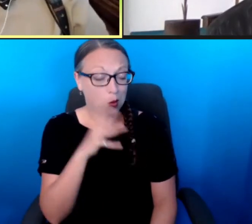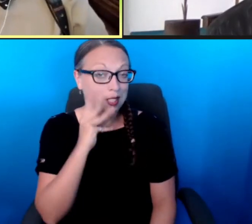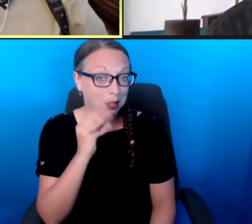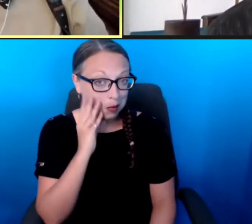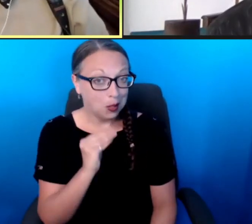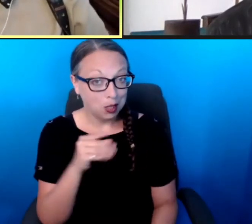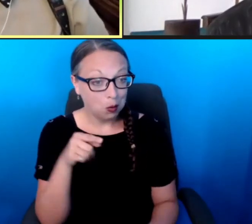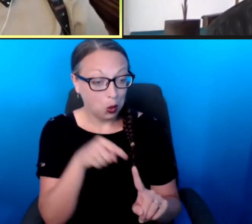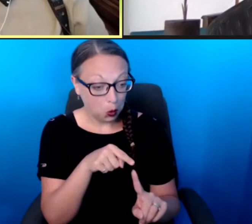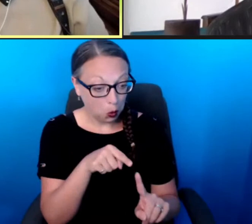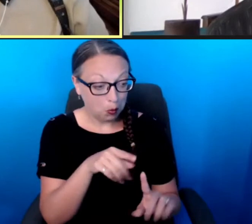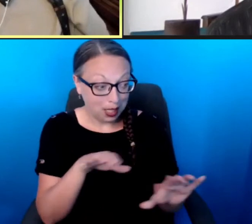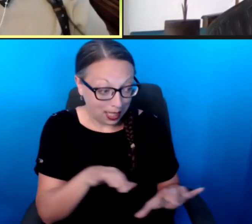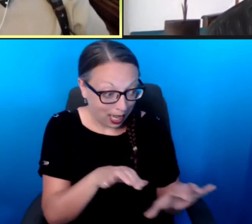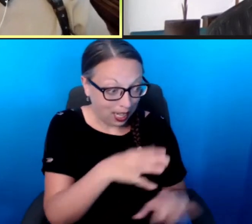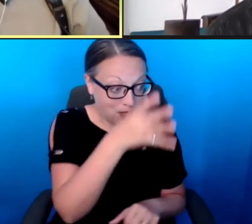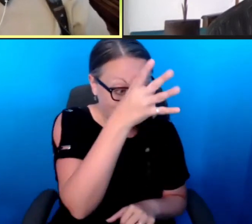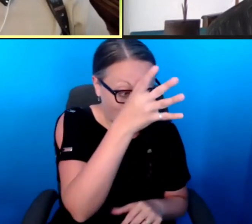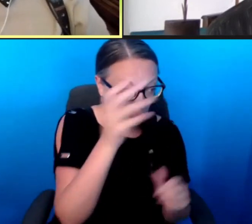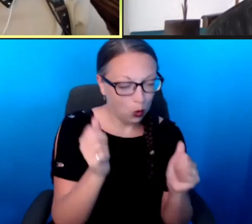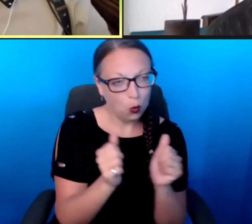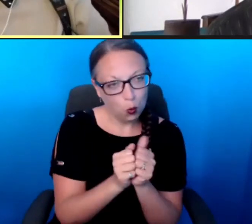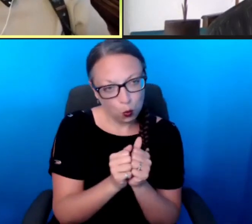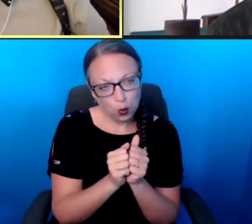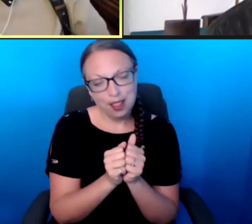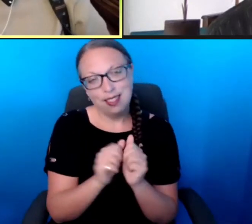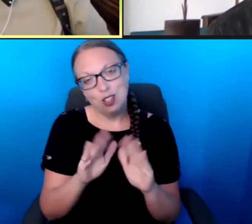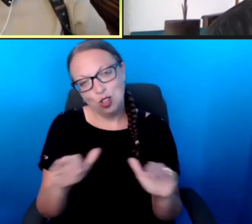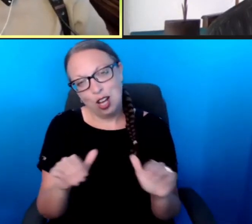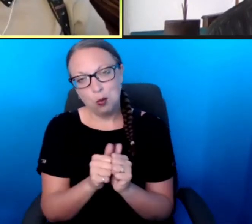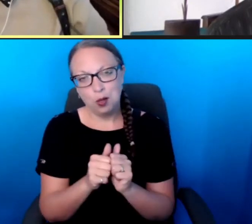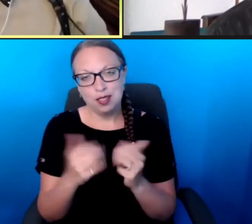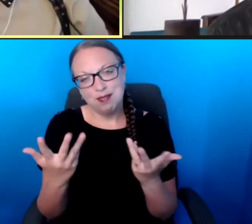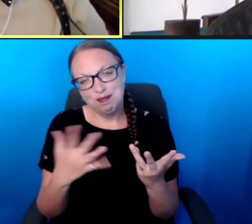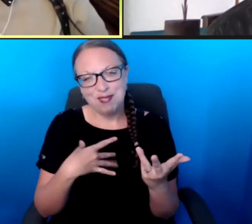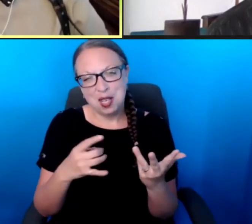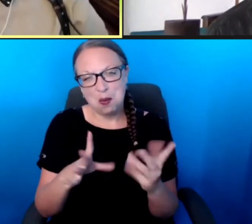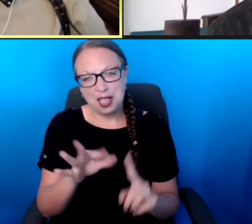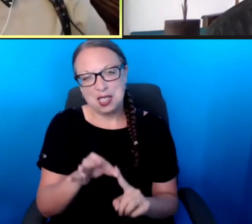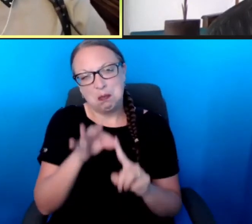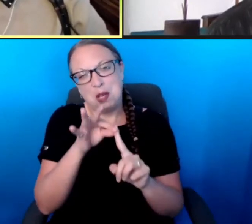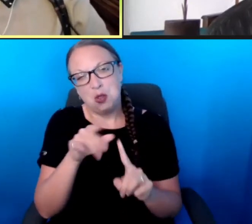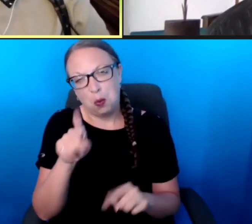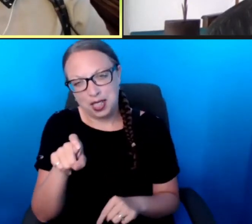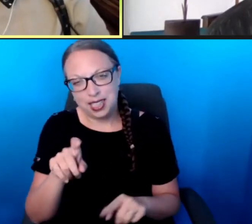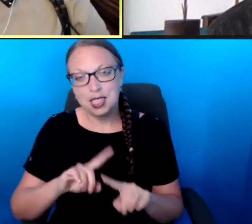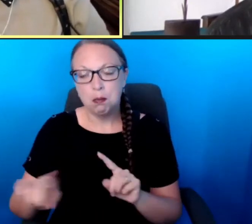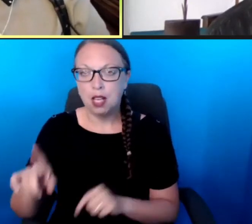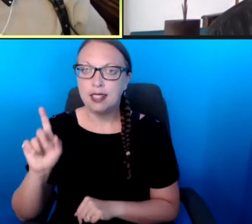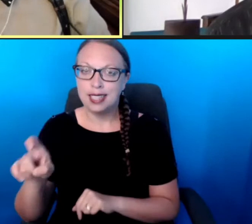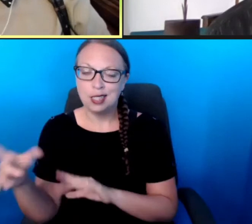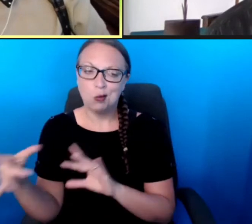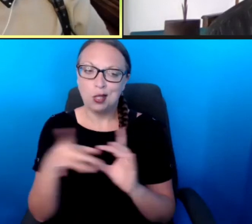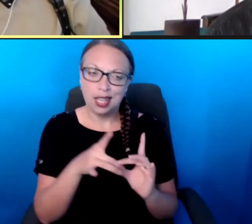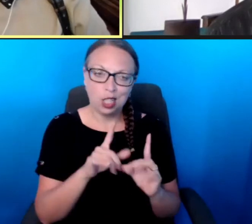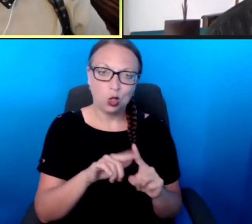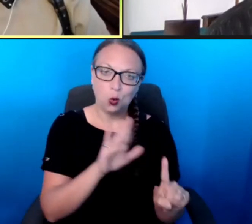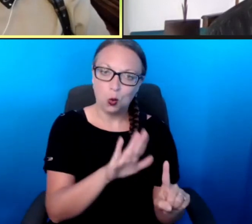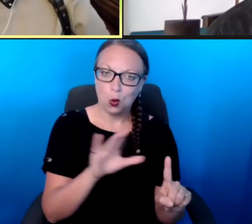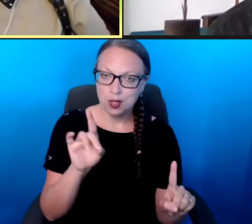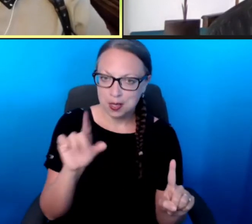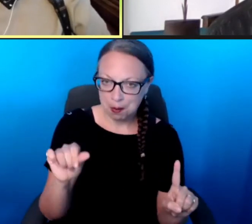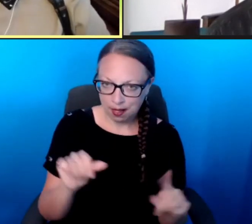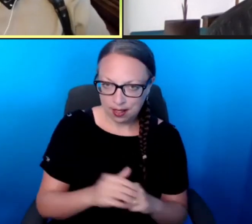with a child with, I don't like the word special needs, but a child with the needs relating to her disability. But just like you were there